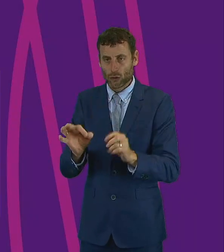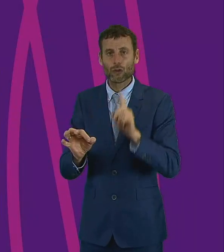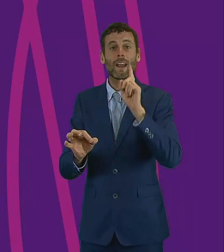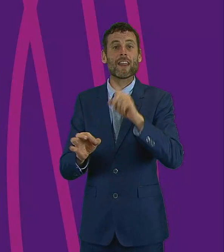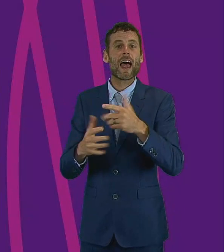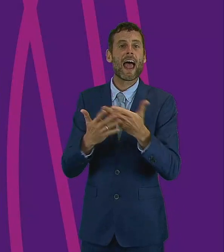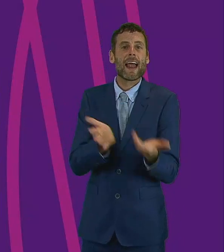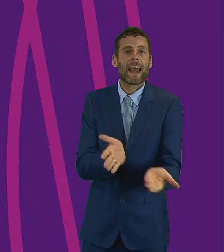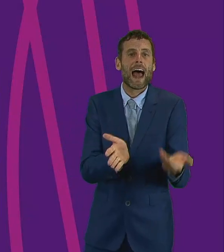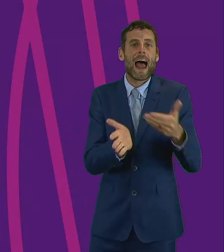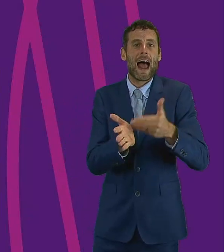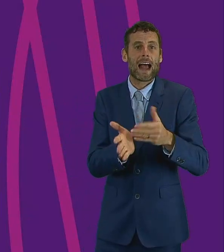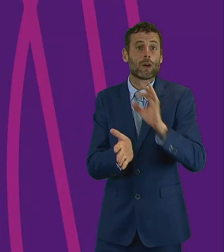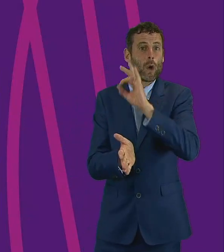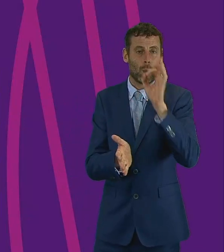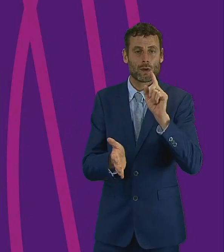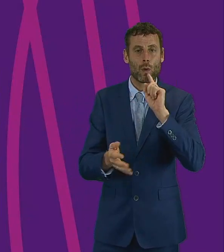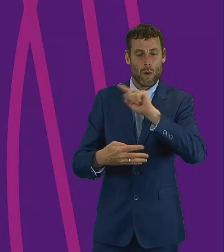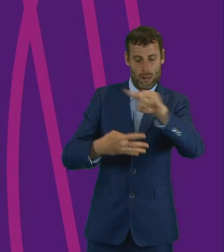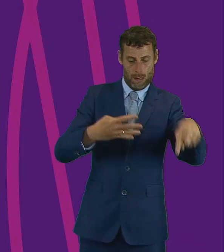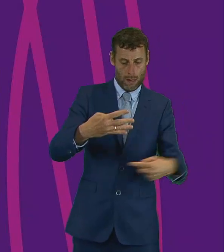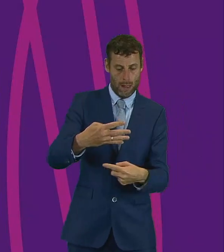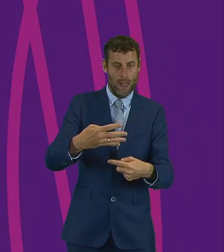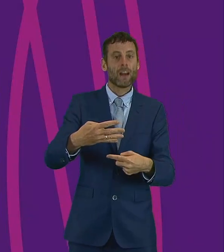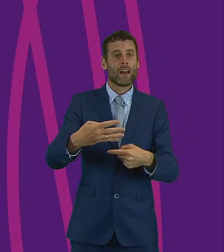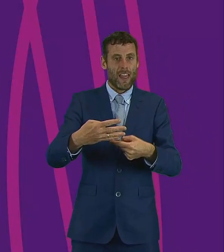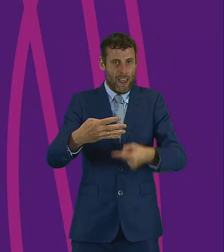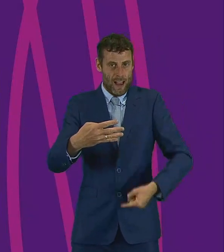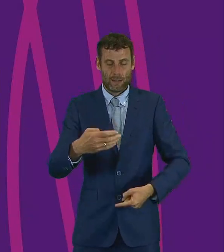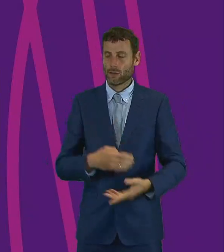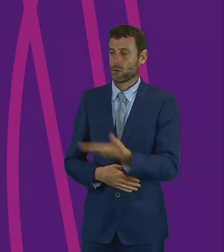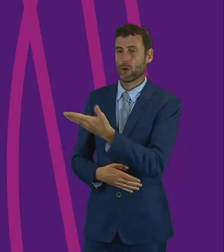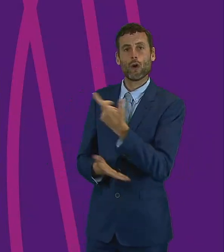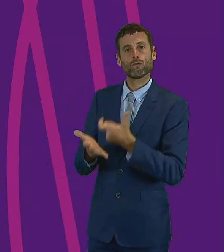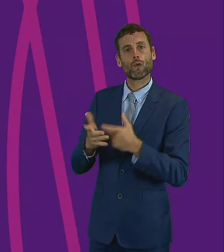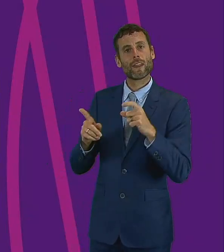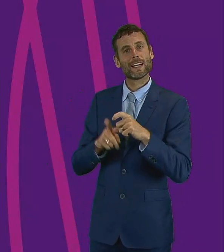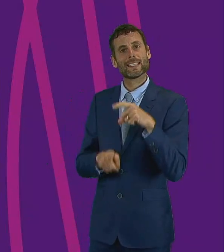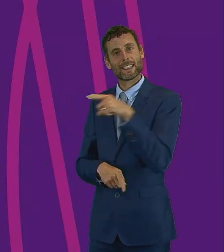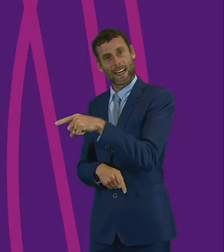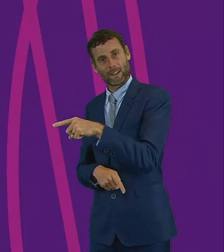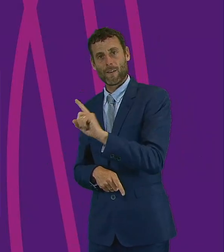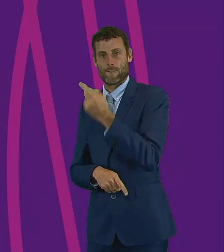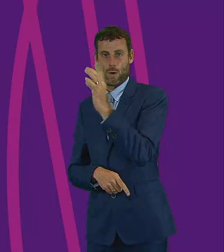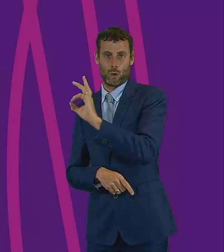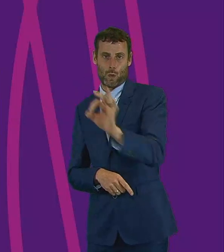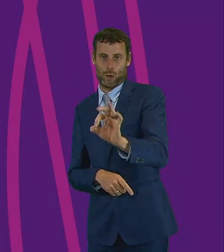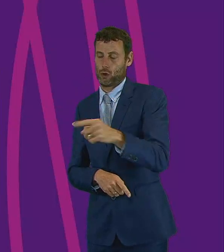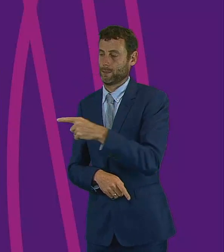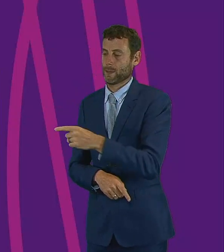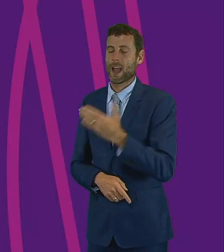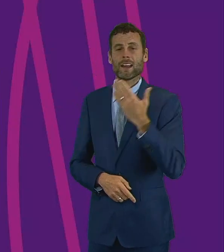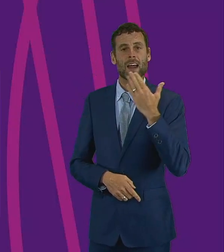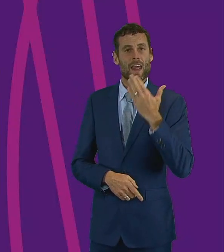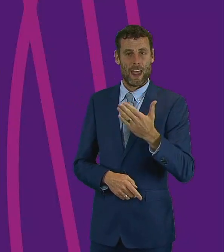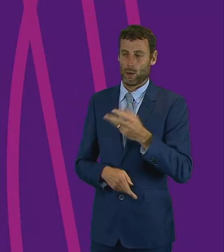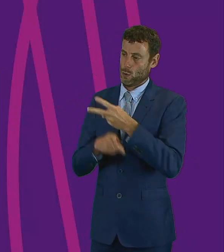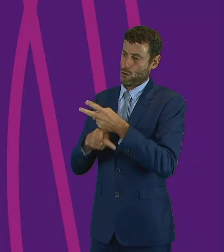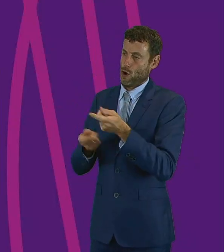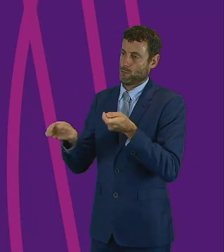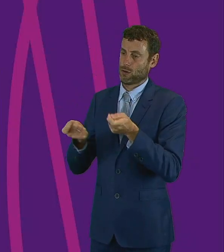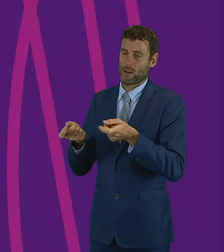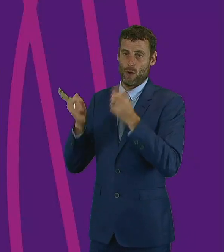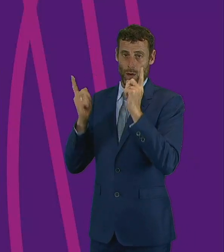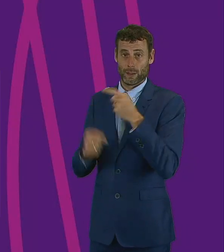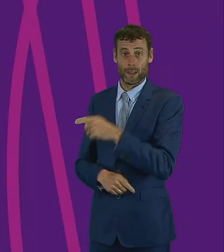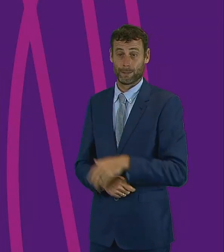today after question 7. First question from Ruth Davison. Thank you, Presiding Officer. Yesterday, the First Minister announced plans for